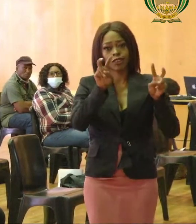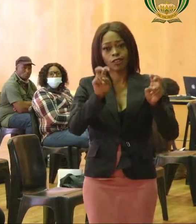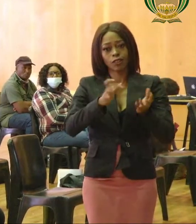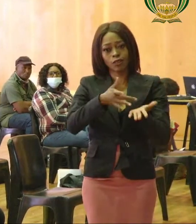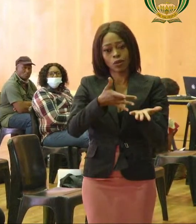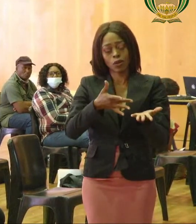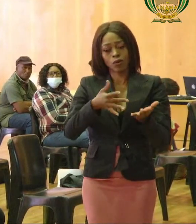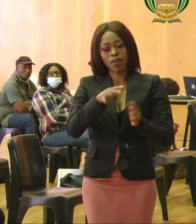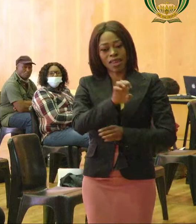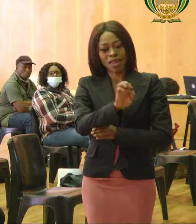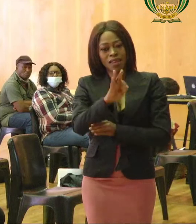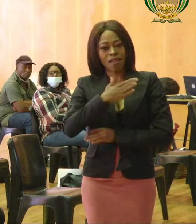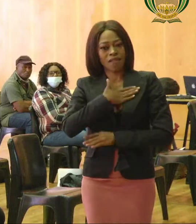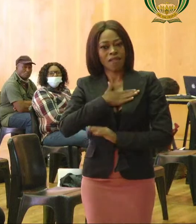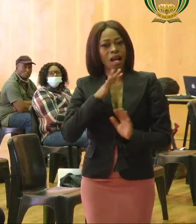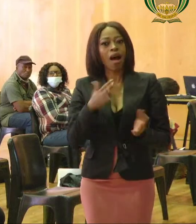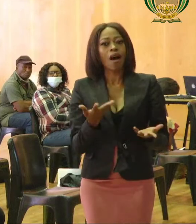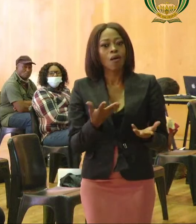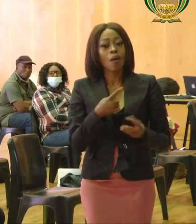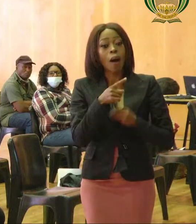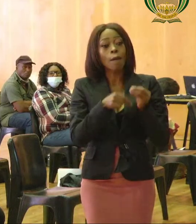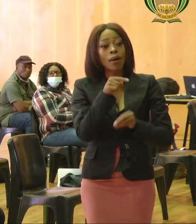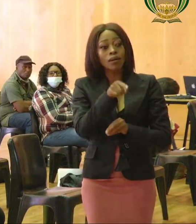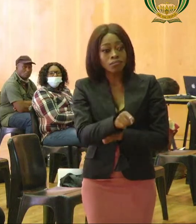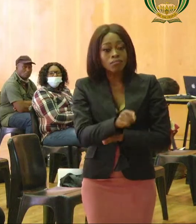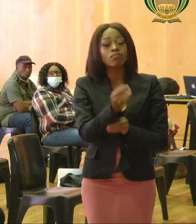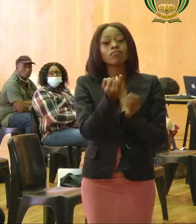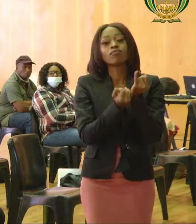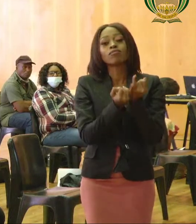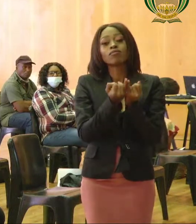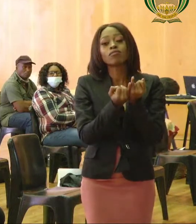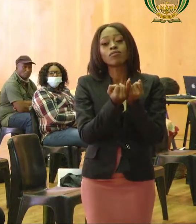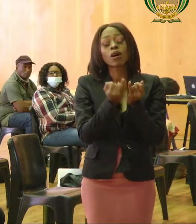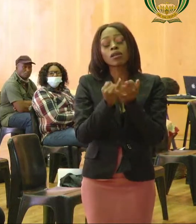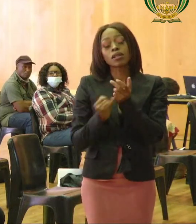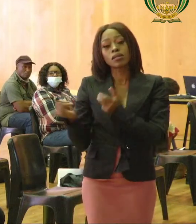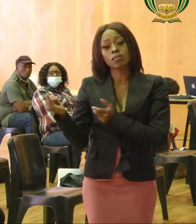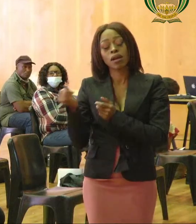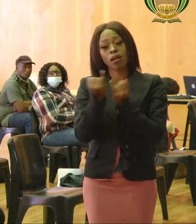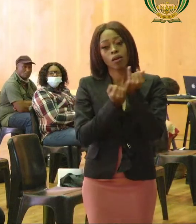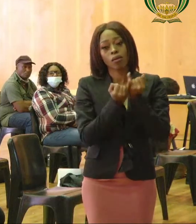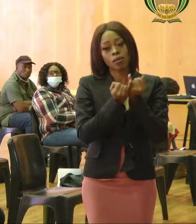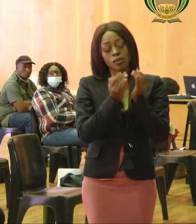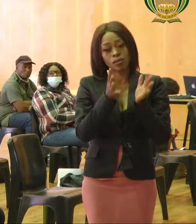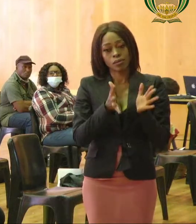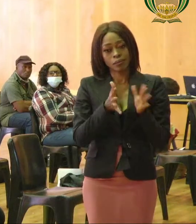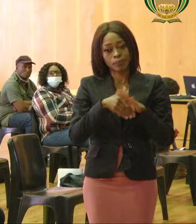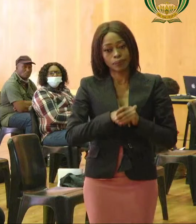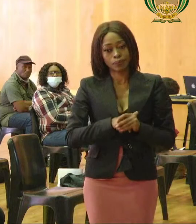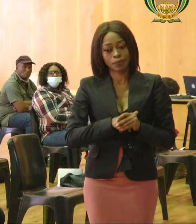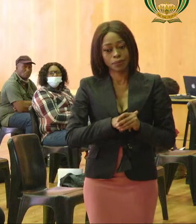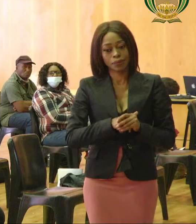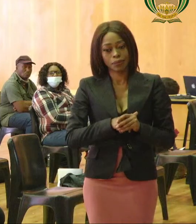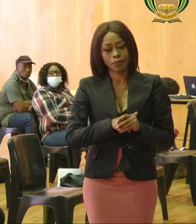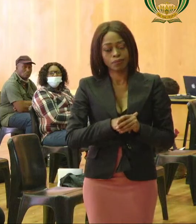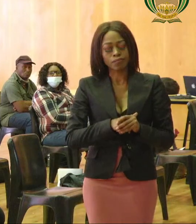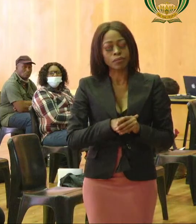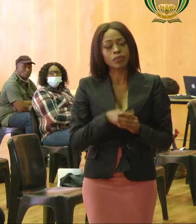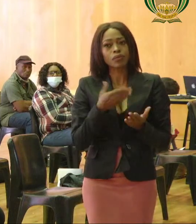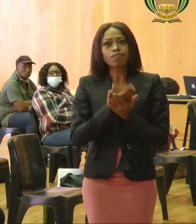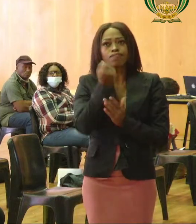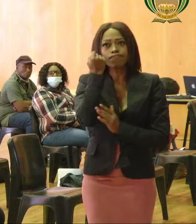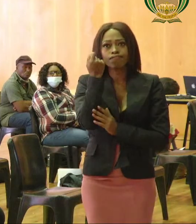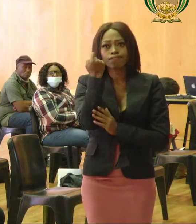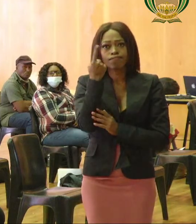of the EFF regard to the tabled bill. One, we will understand and accept